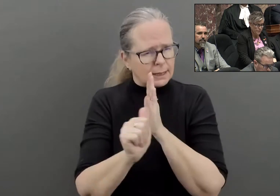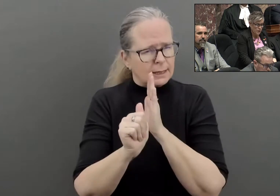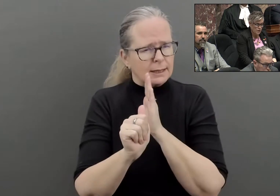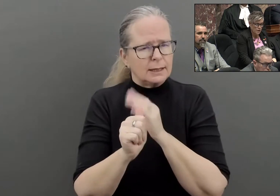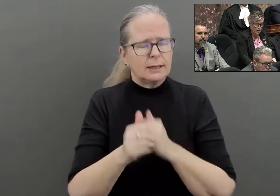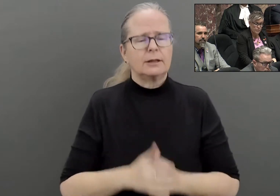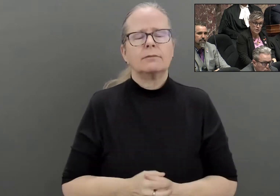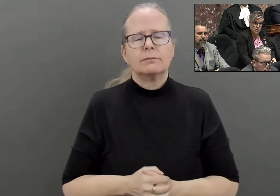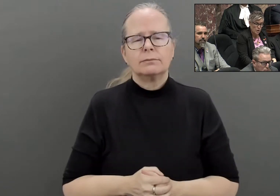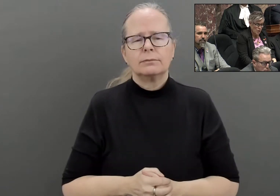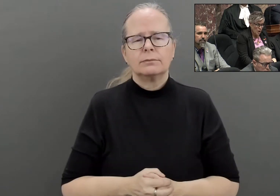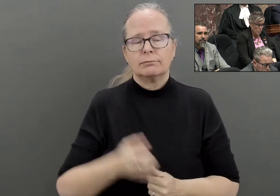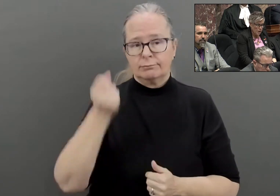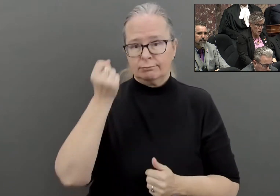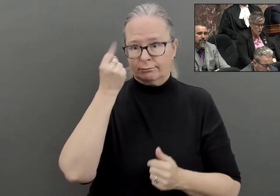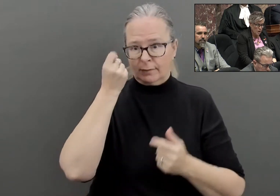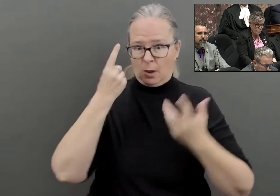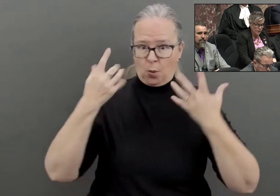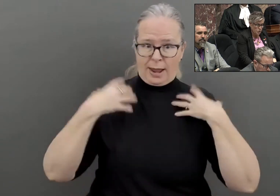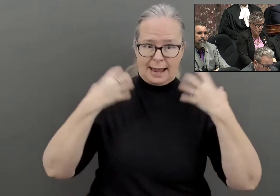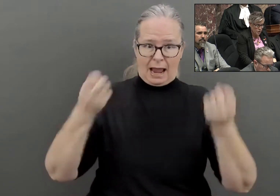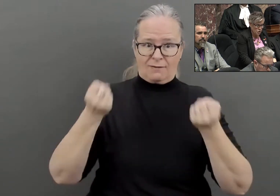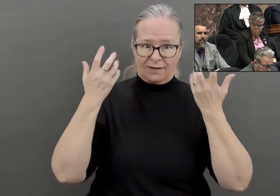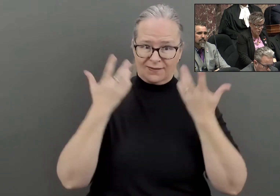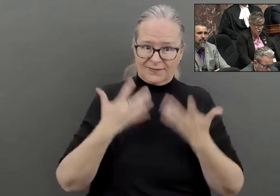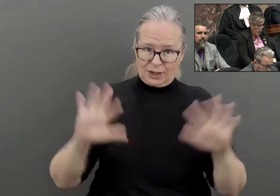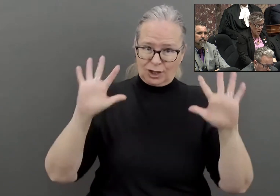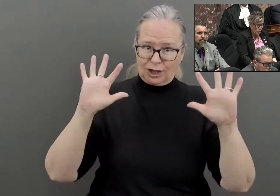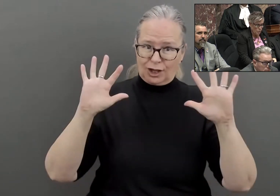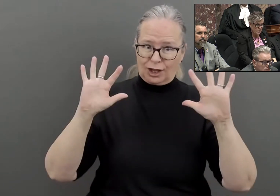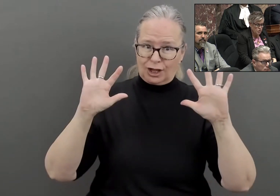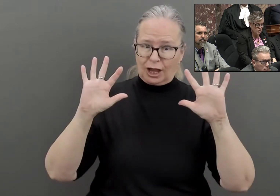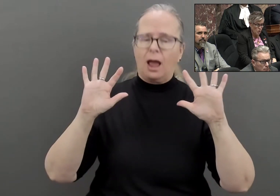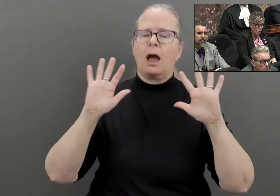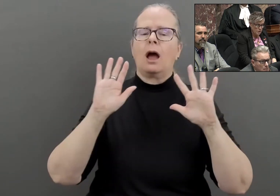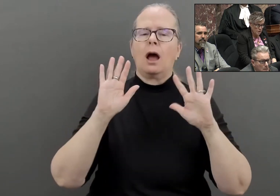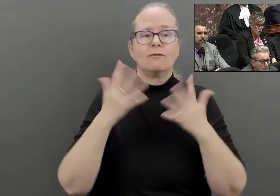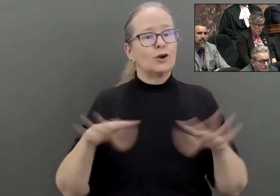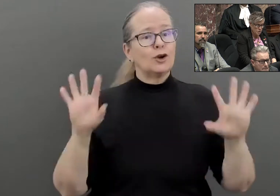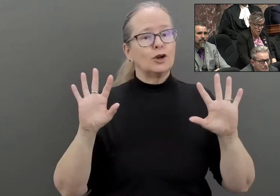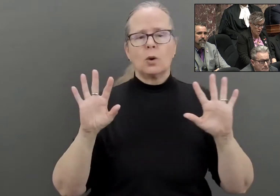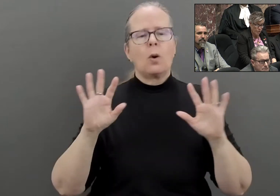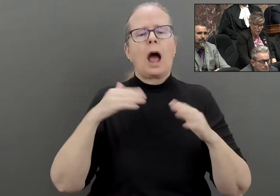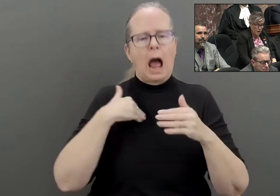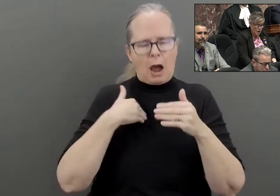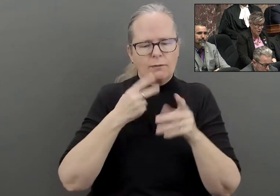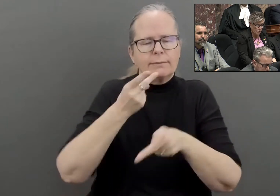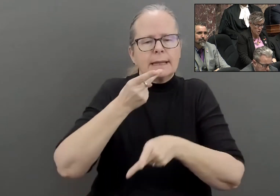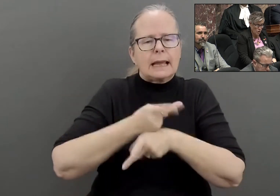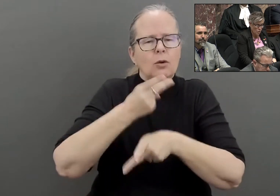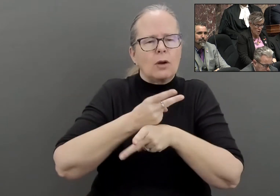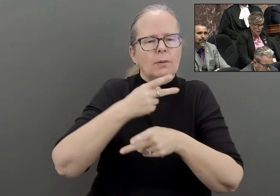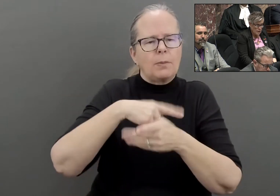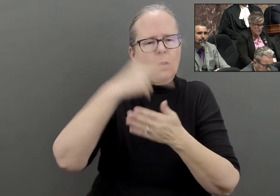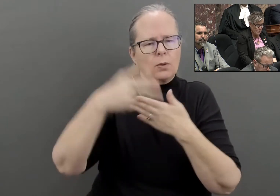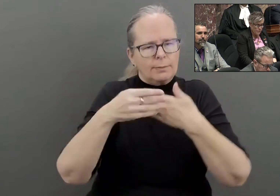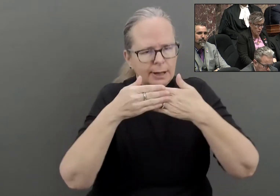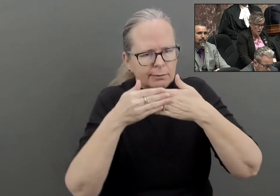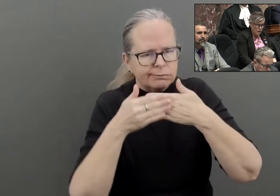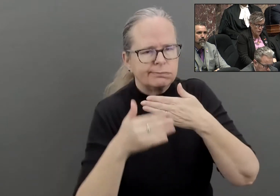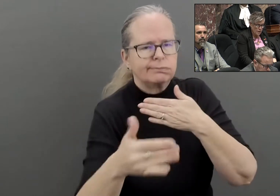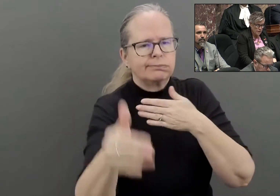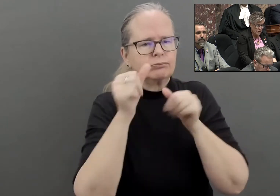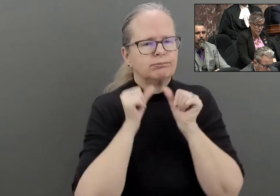to fulfill another vision, bringing recovery to Prince George, where Richard's own addiction started 39 years ago. Set